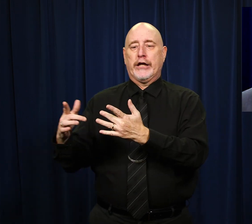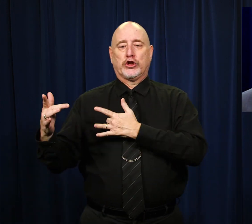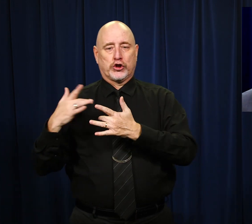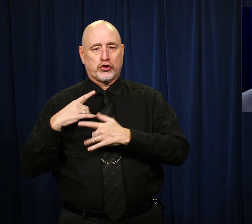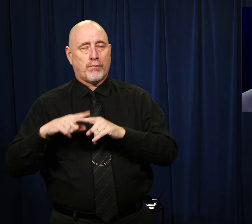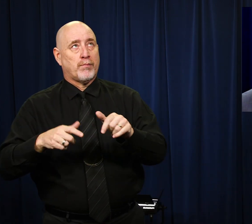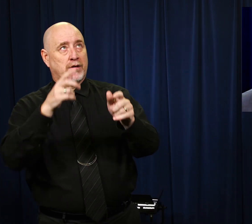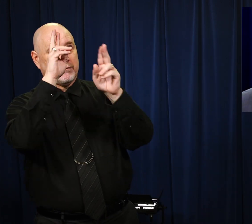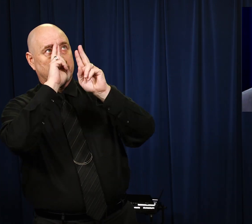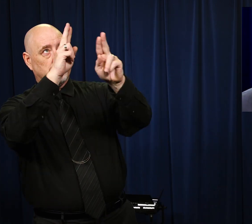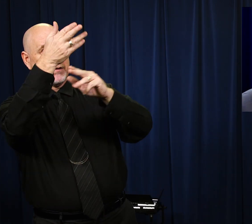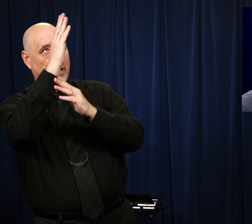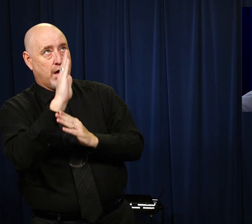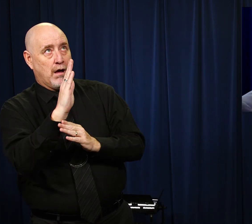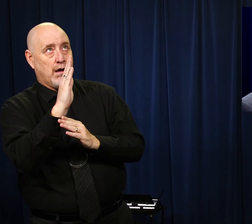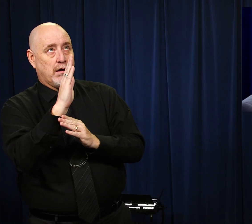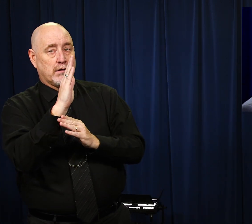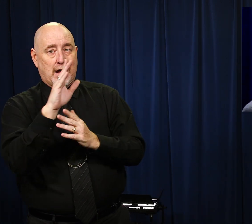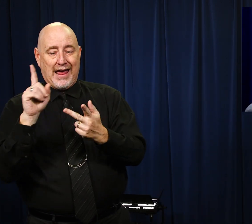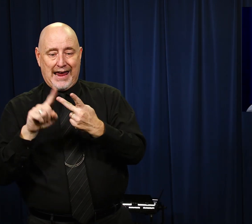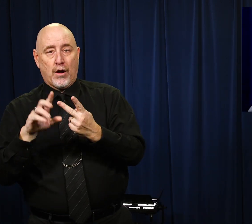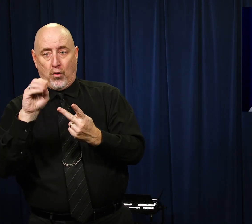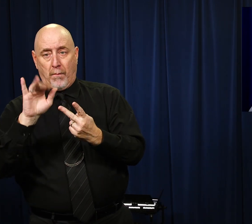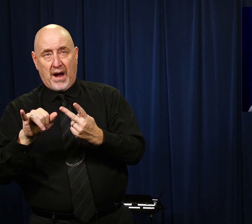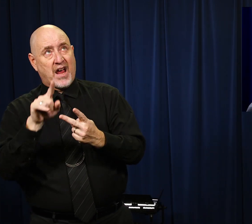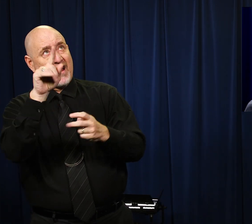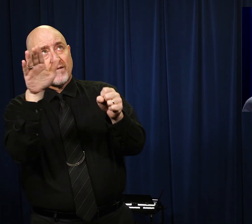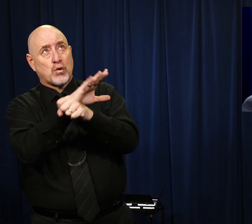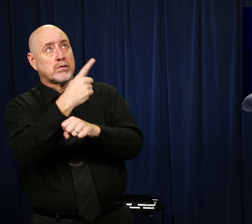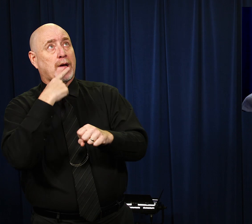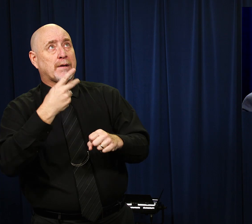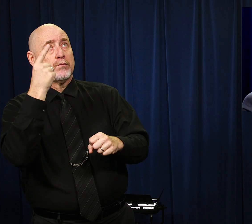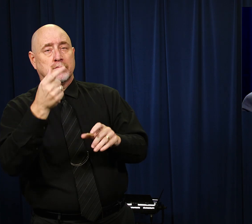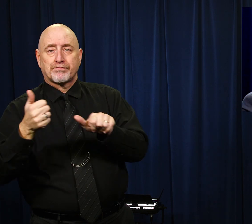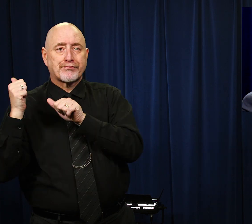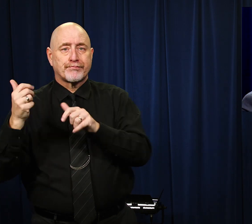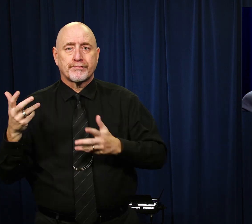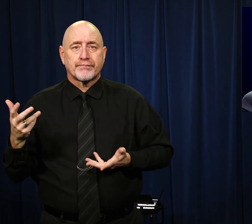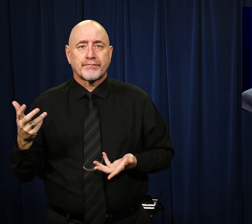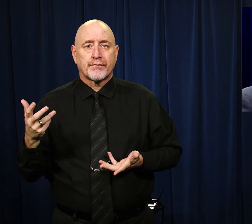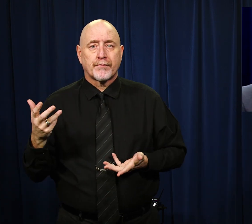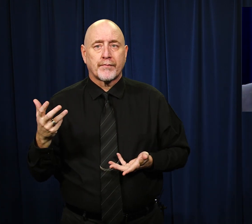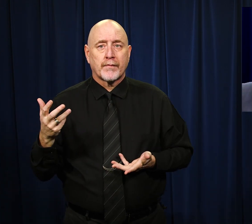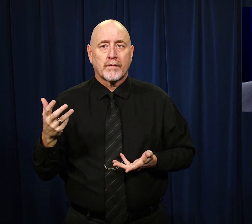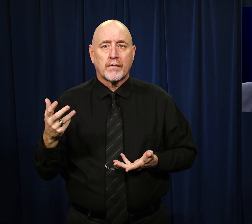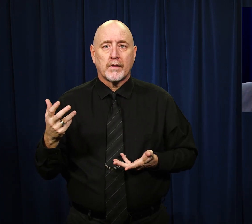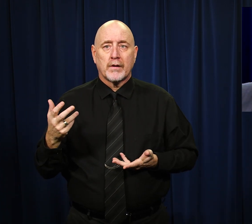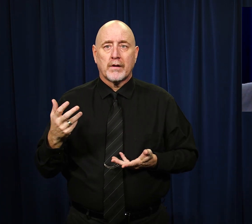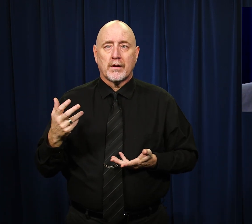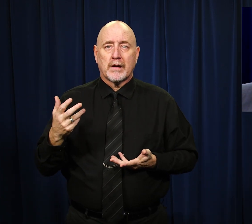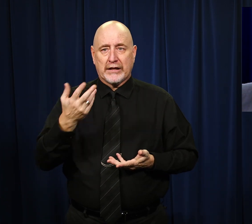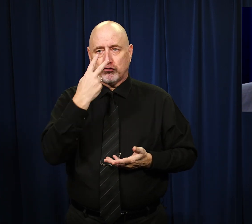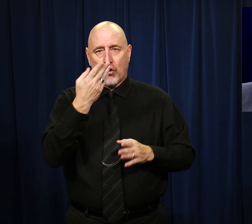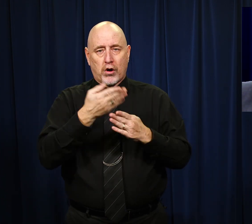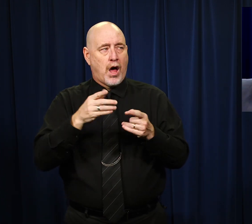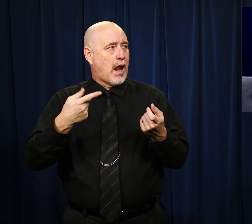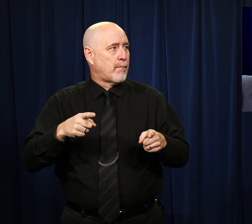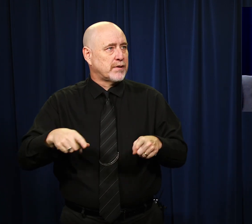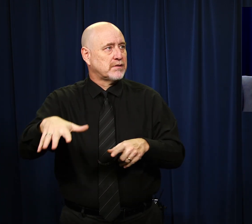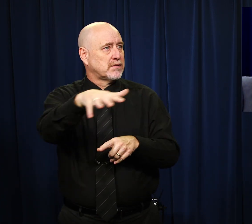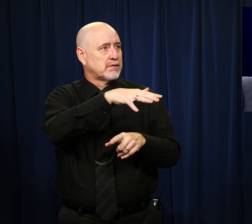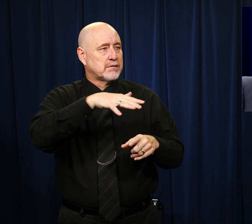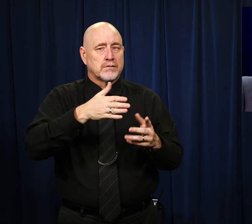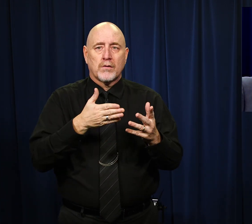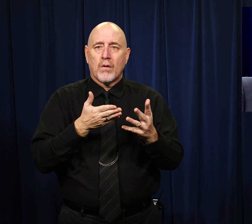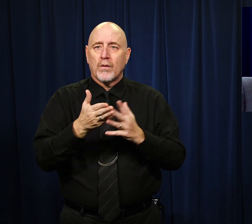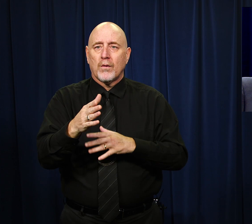being a God-fearing man, and in this case, obeying him immediately. Well, he's seen the workings of God around him. He's seen it